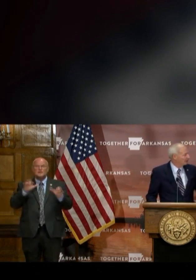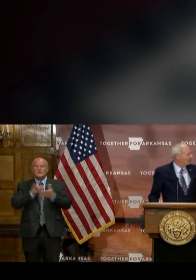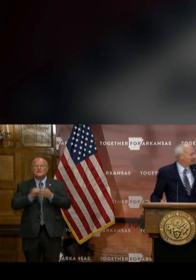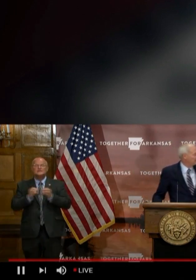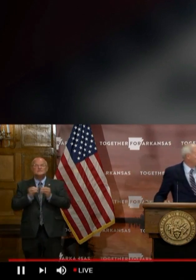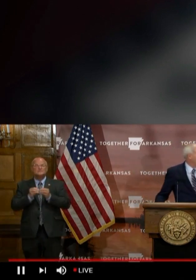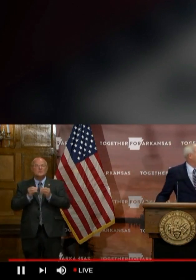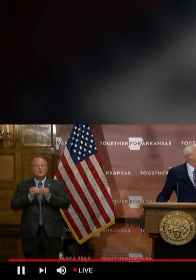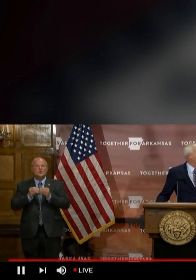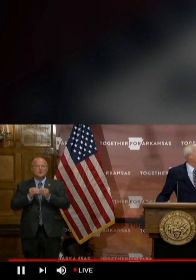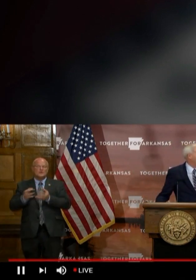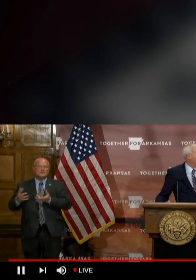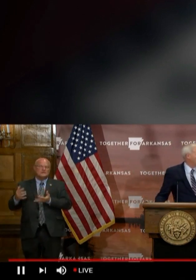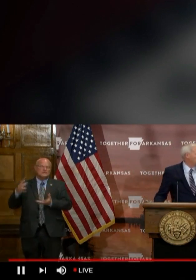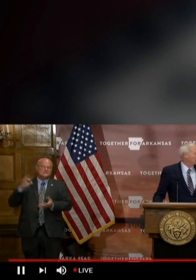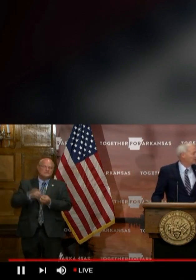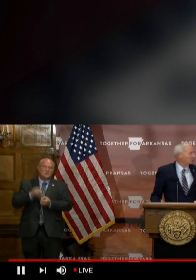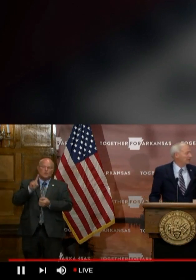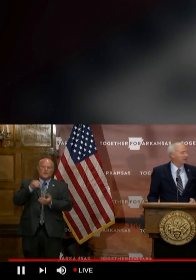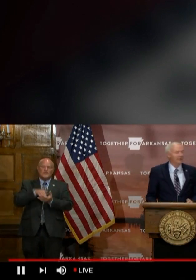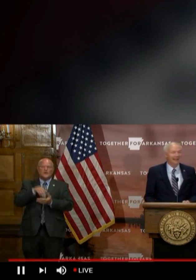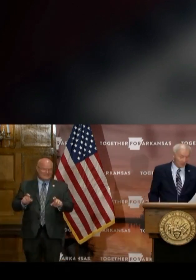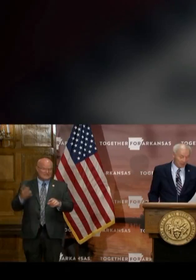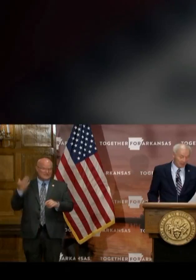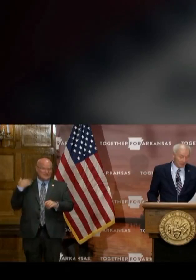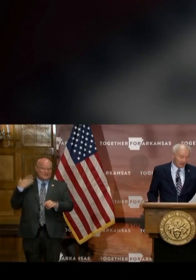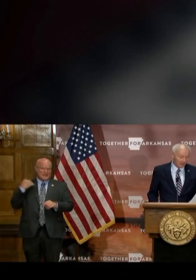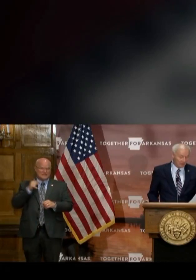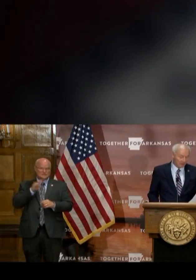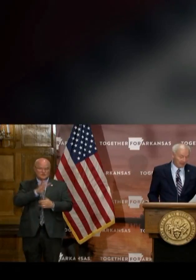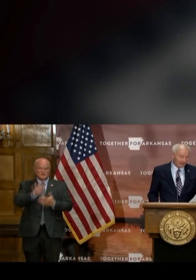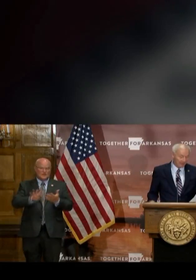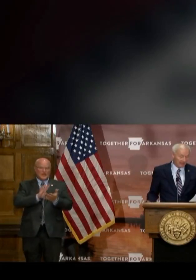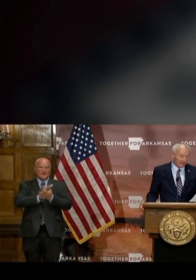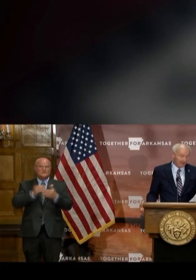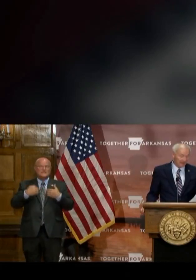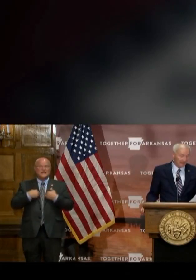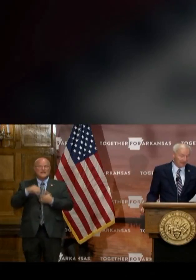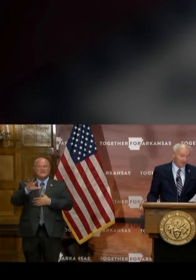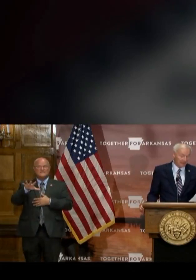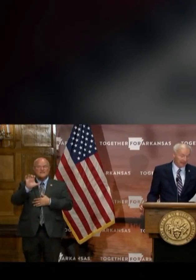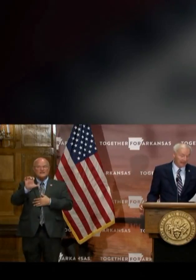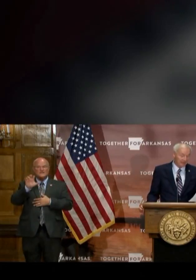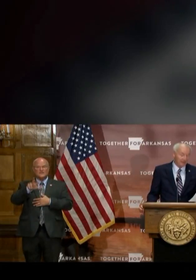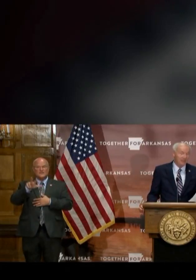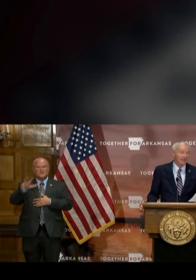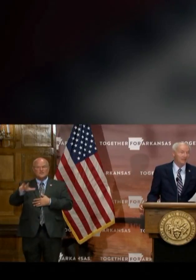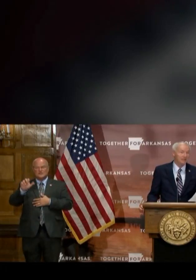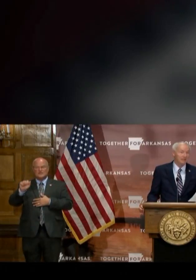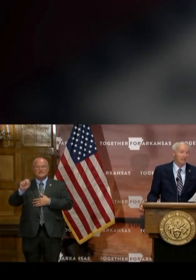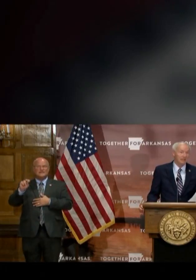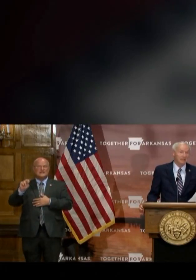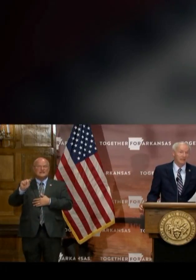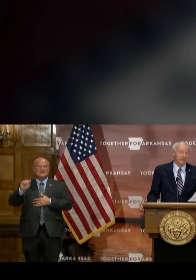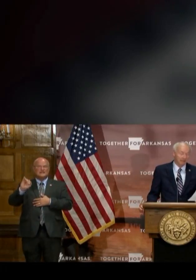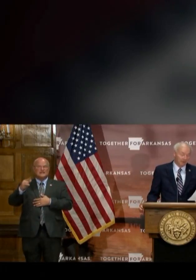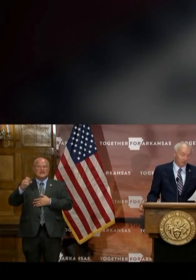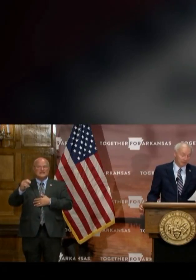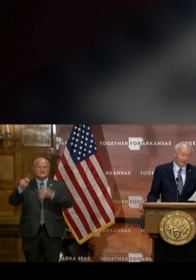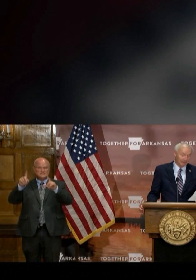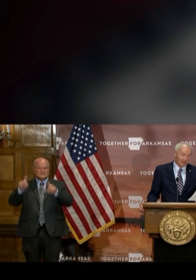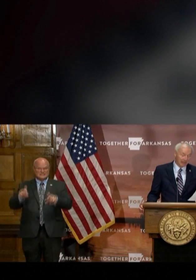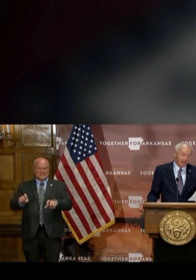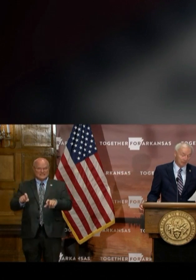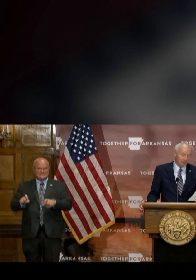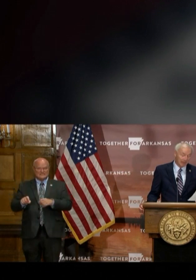had a cumulative number of 1,123, 24 hours. We've had 533 antigen tests. Of